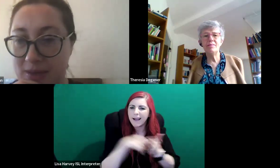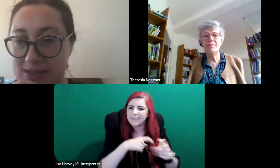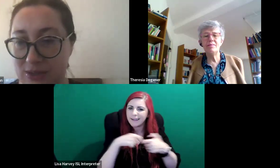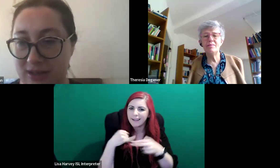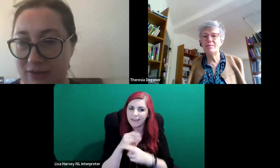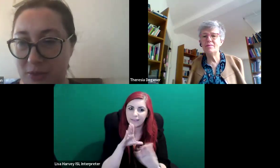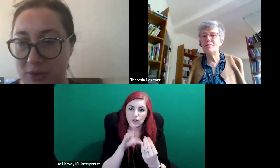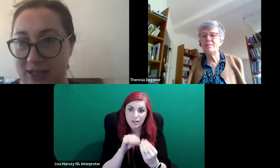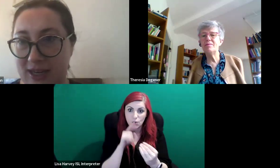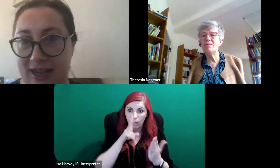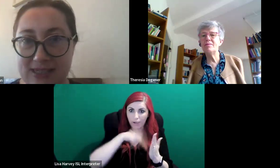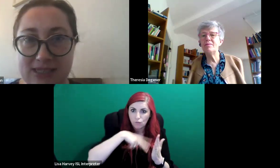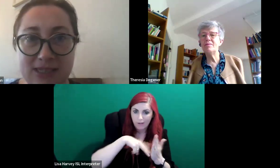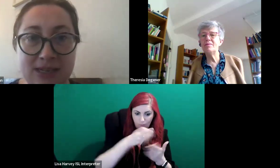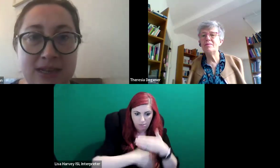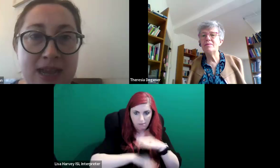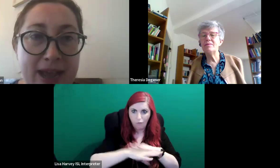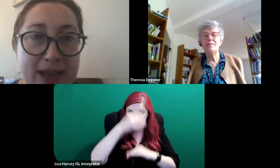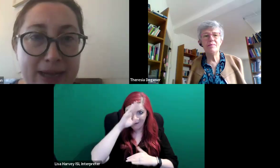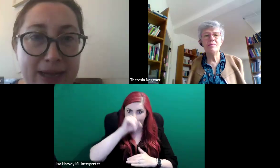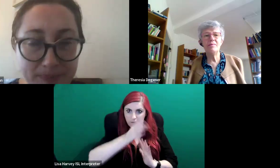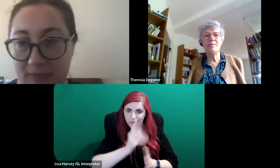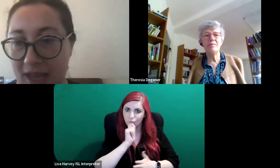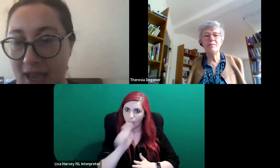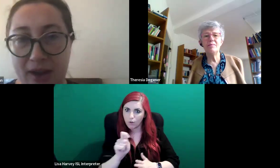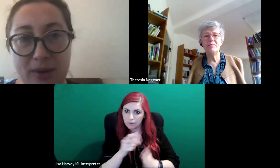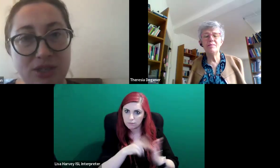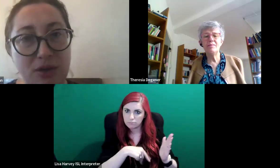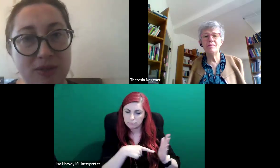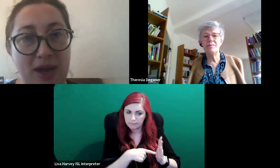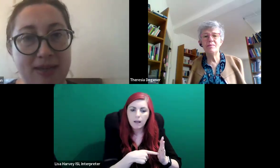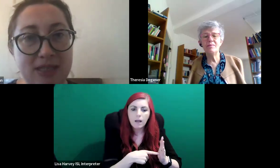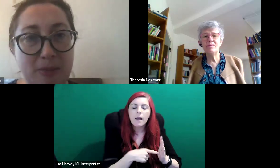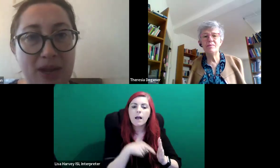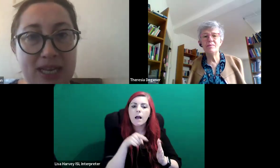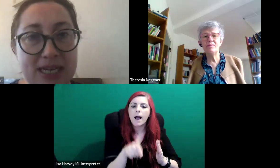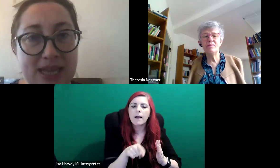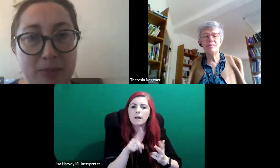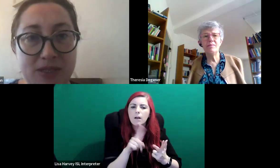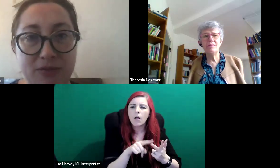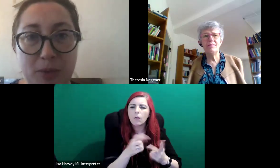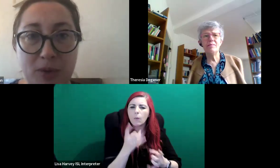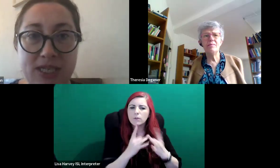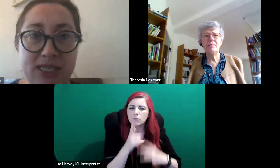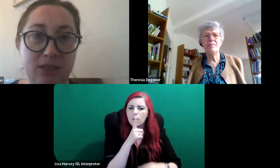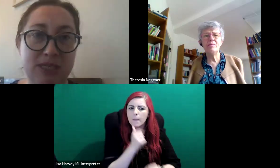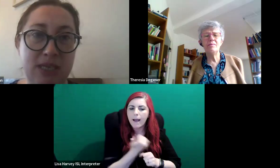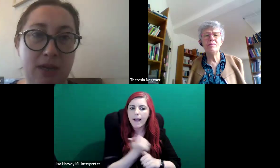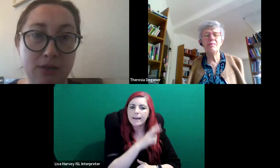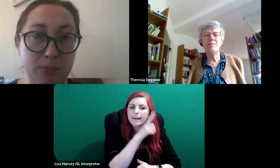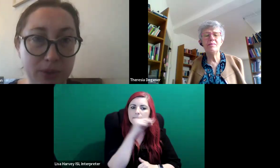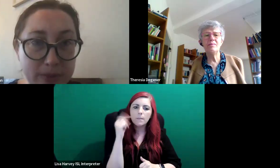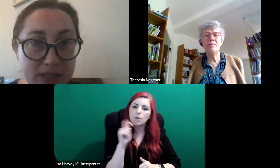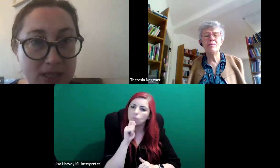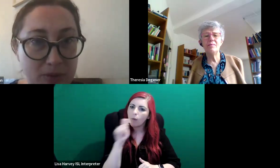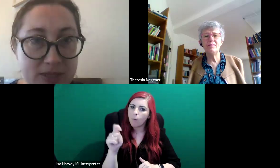chat of this webinar as well, so that everyone can access it. And that question also asks about any examples of reporting to the